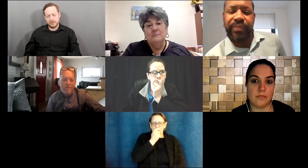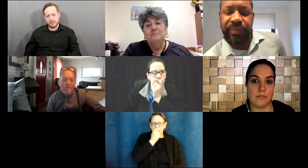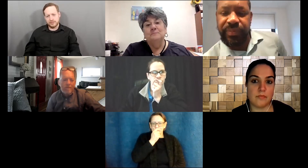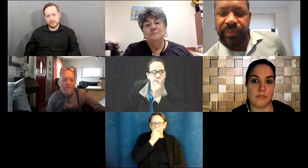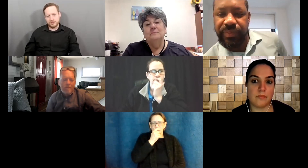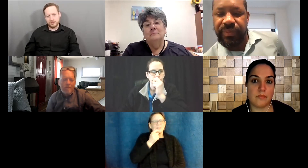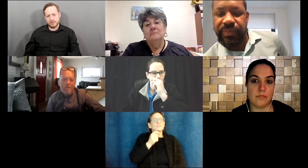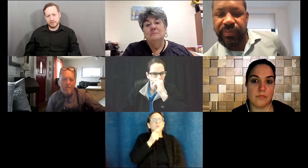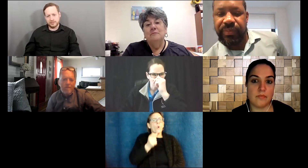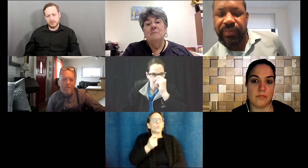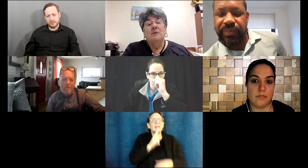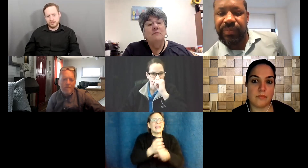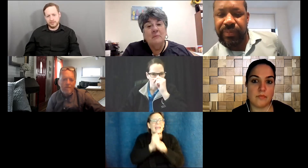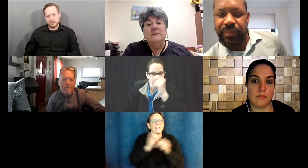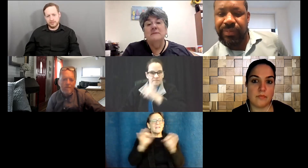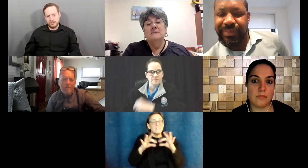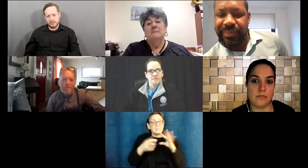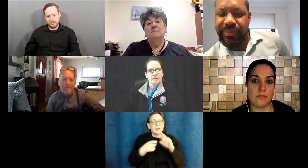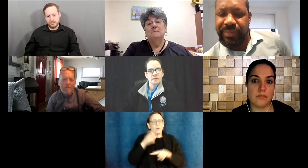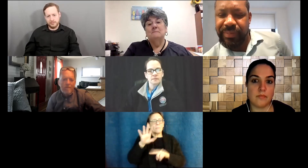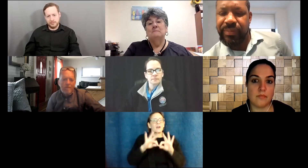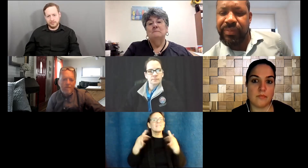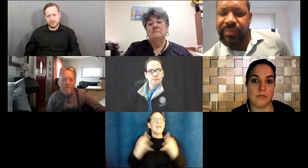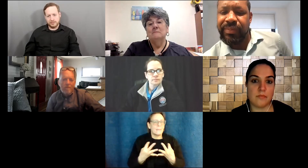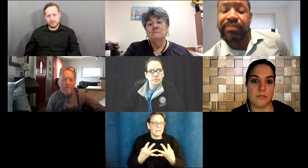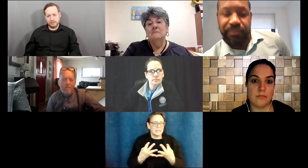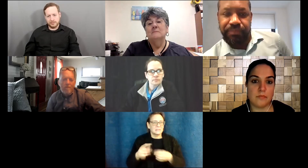feedback from their families.